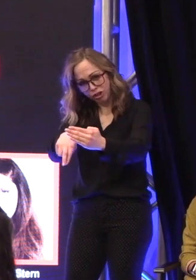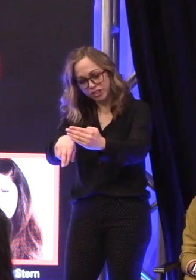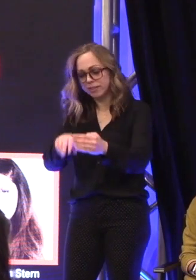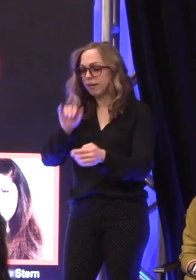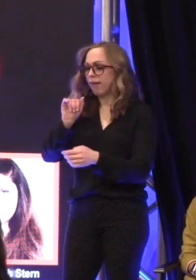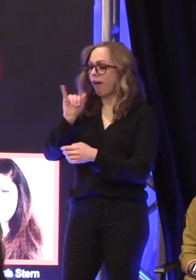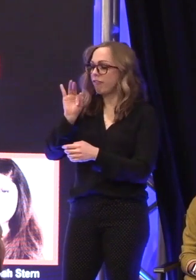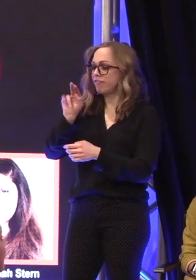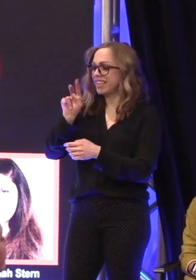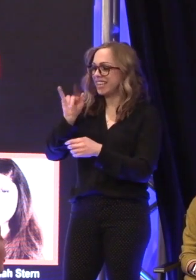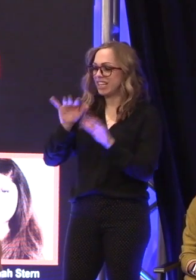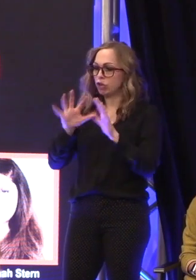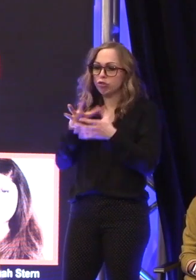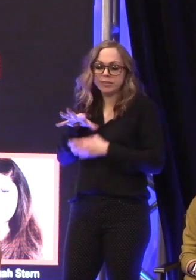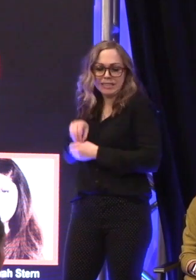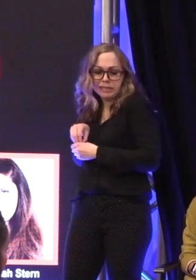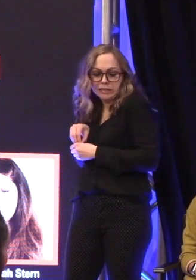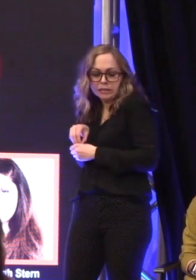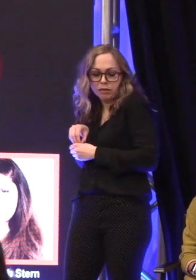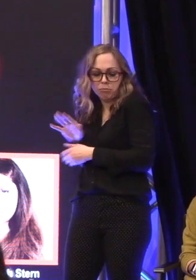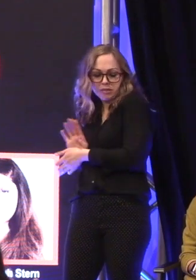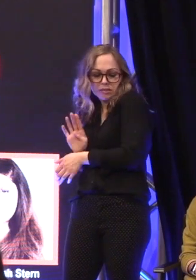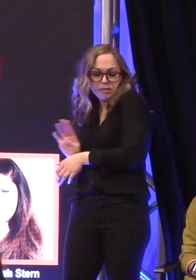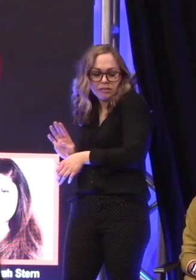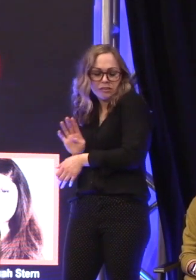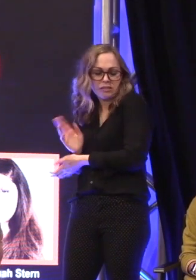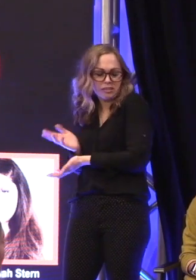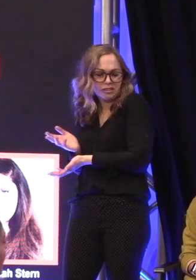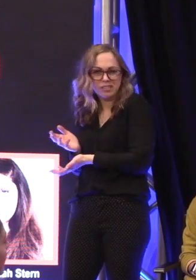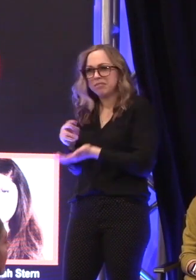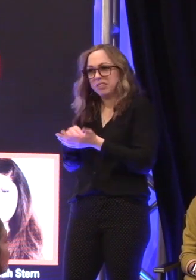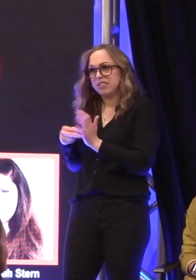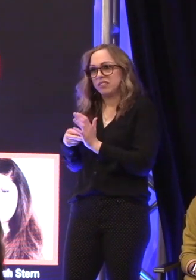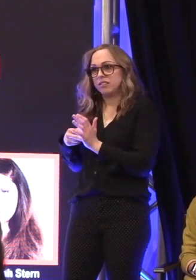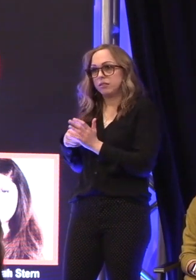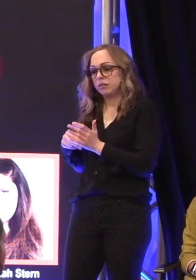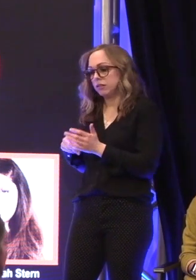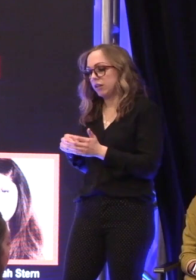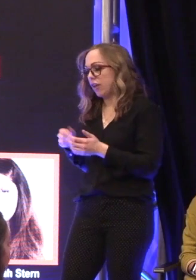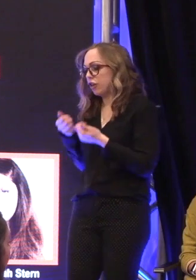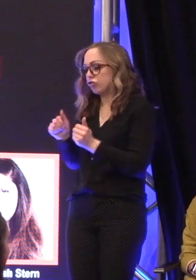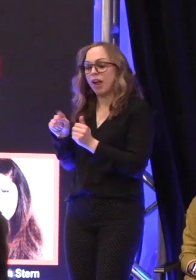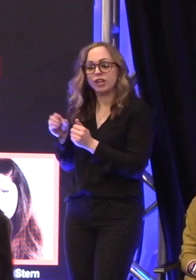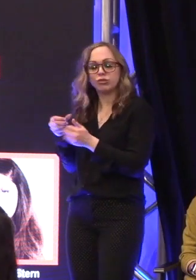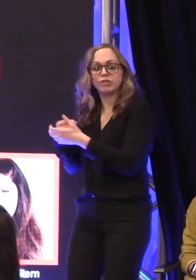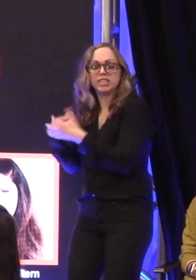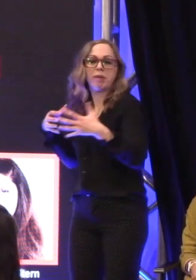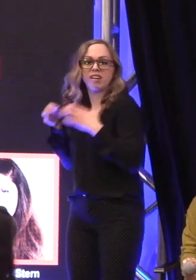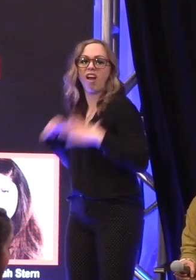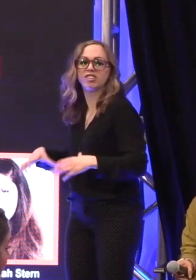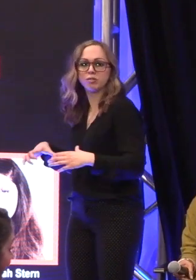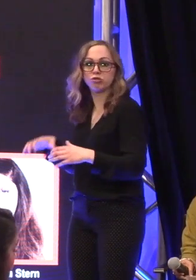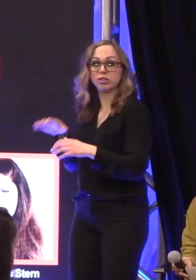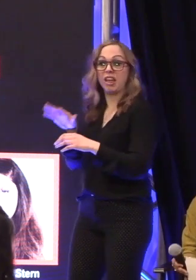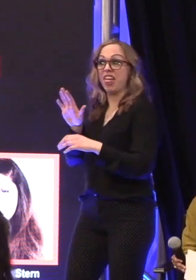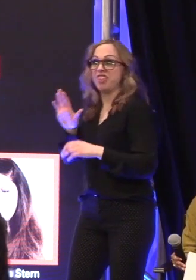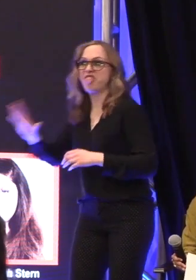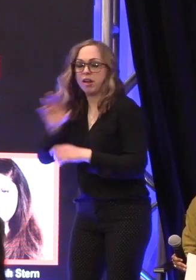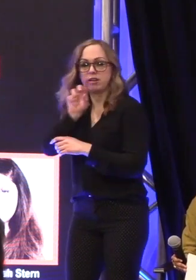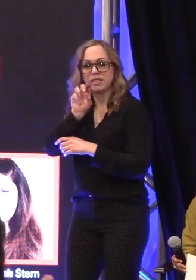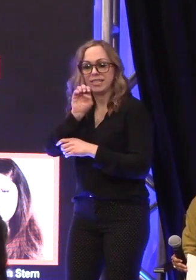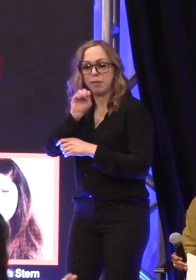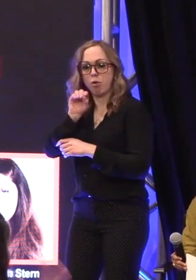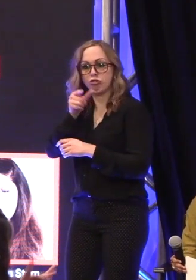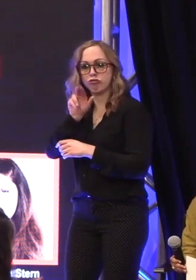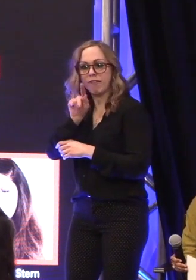groups internally. They are trying to expand the customer base into different demographics, but